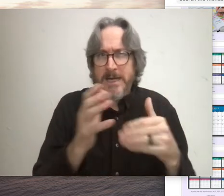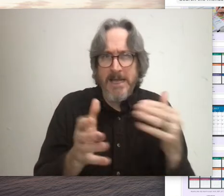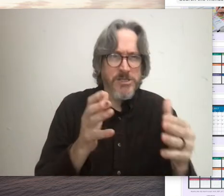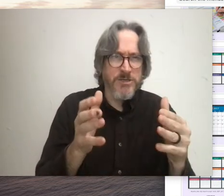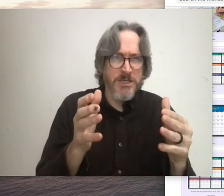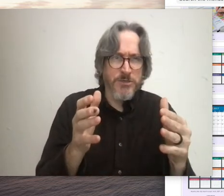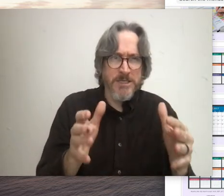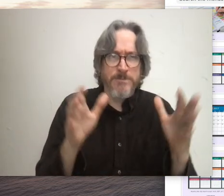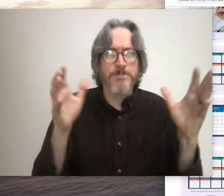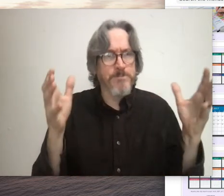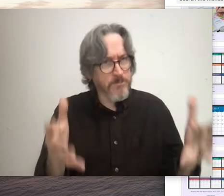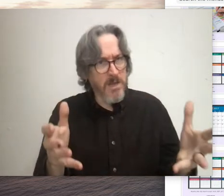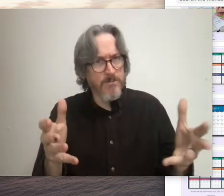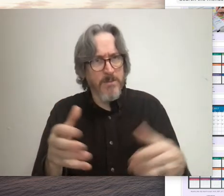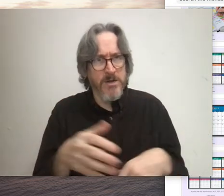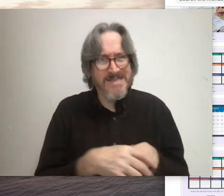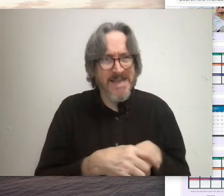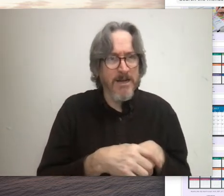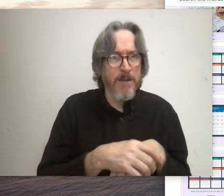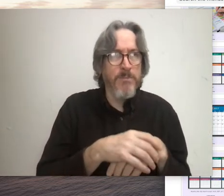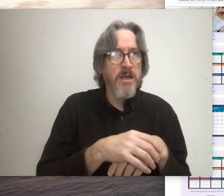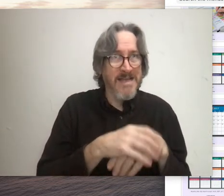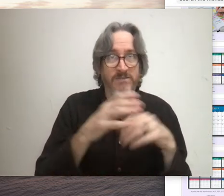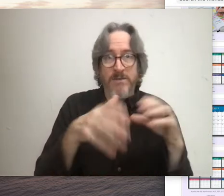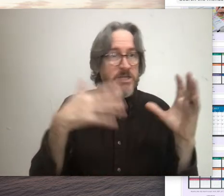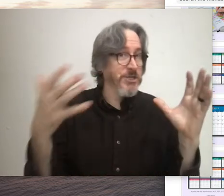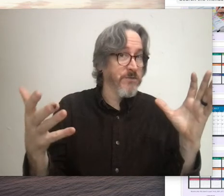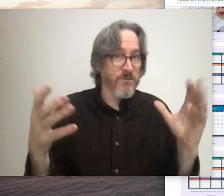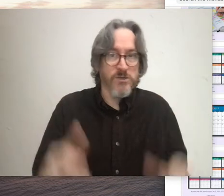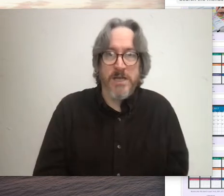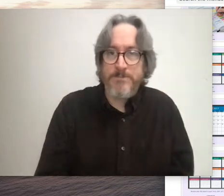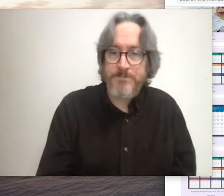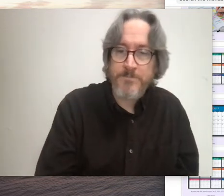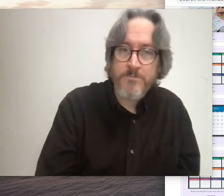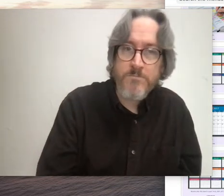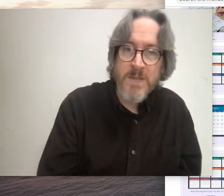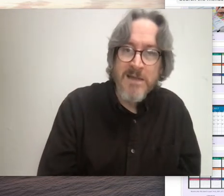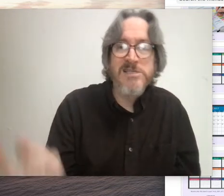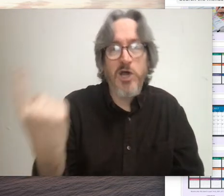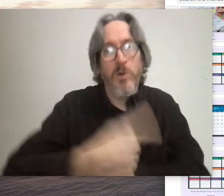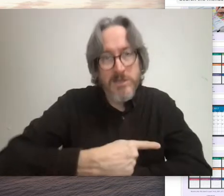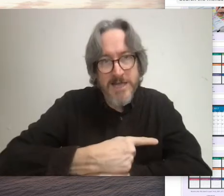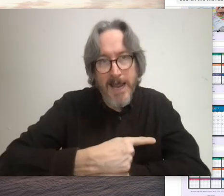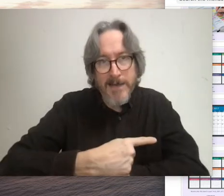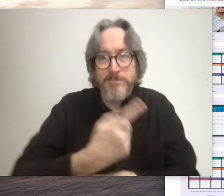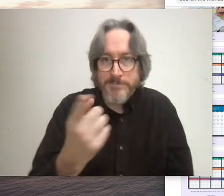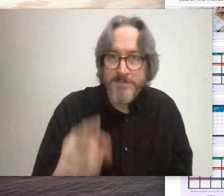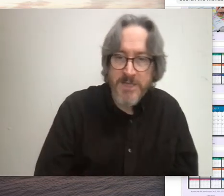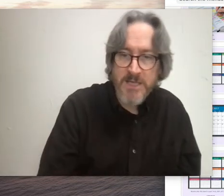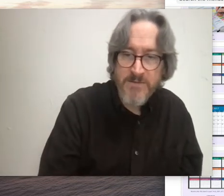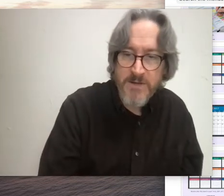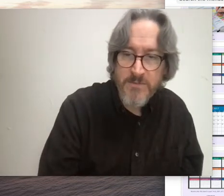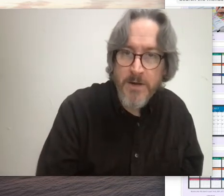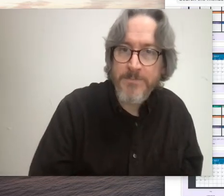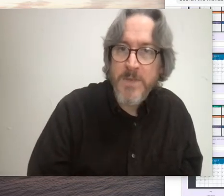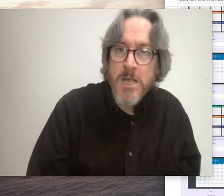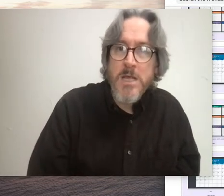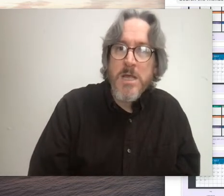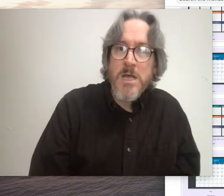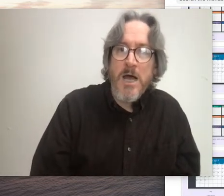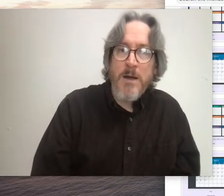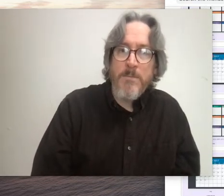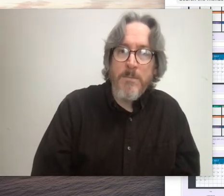1, but in case your teacher didn't, I'm going to set it up as if I'm teaching it for the first time. So day the 11th, right?